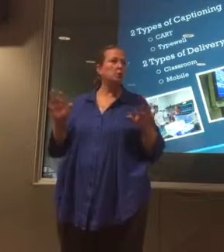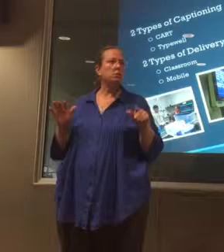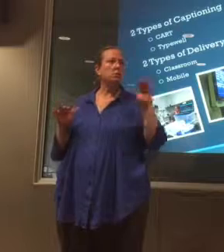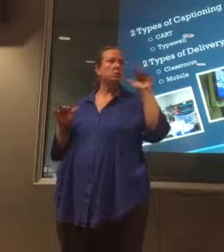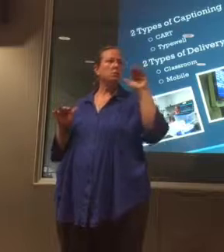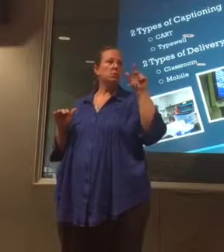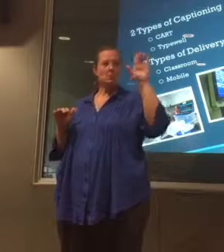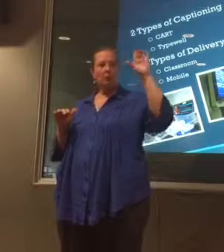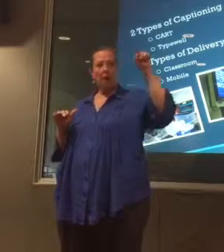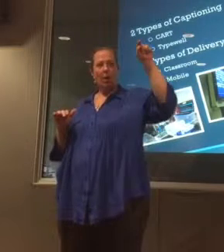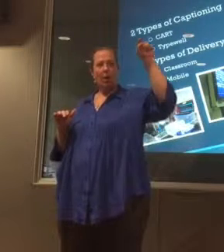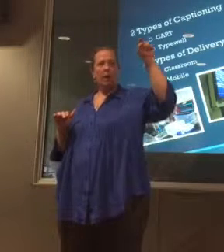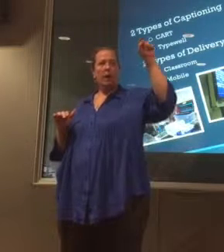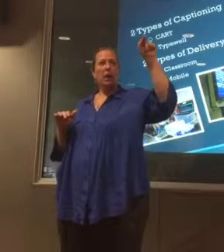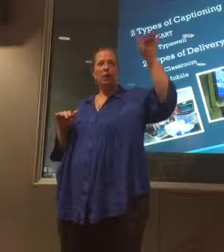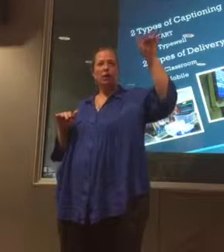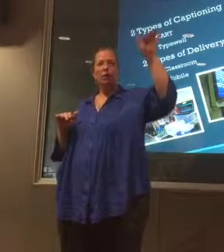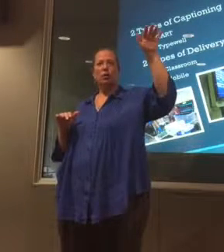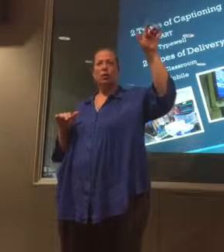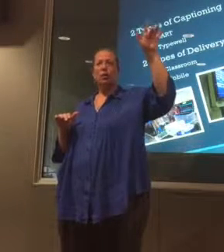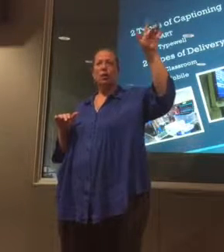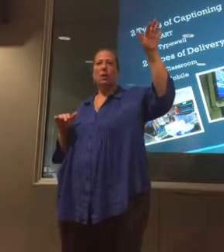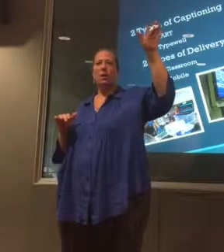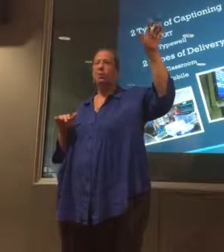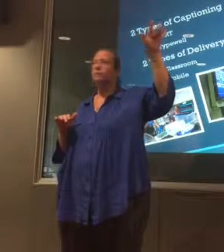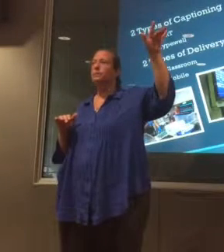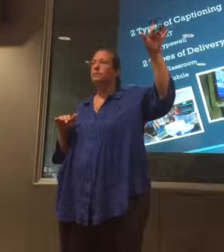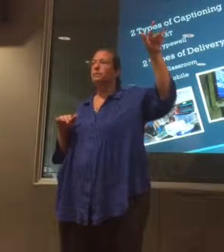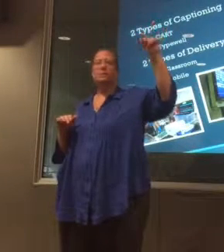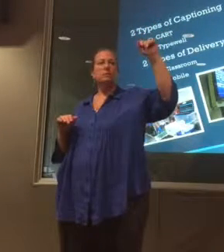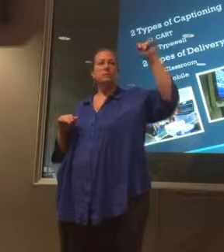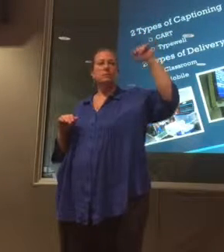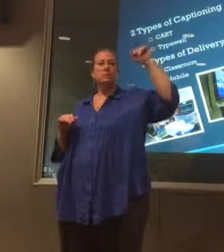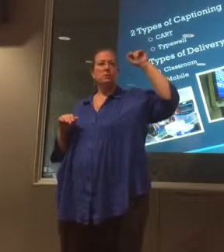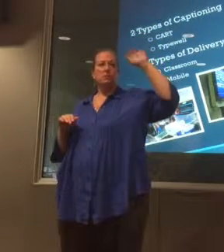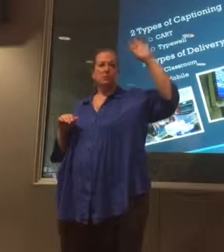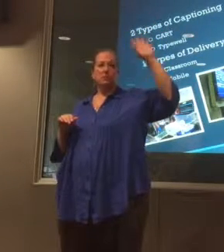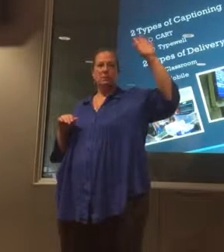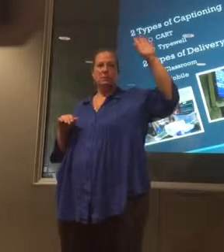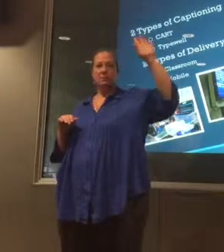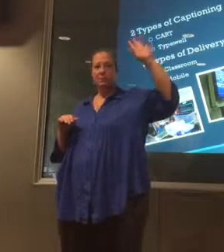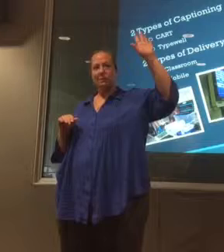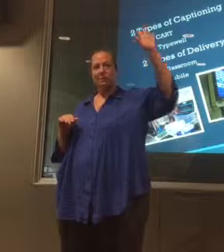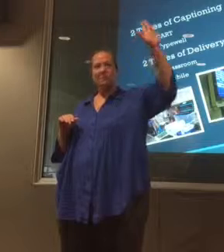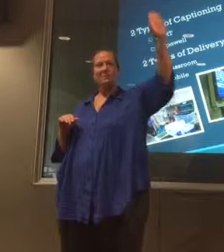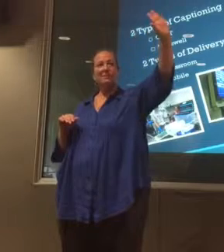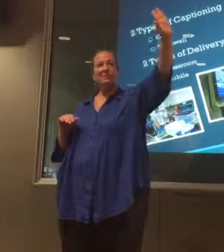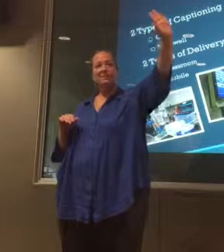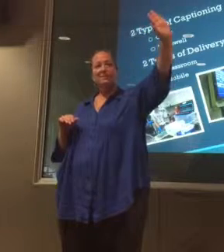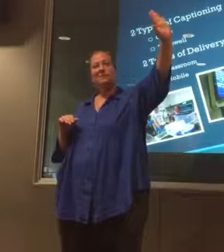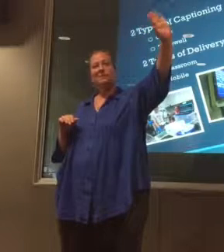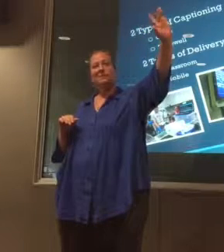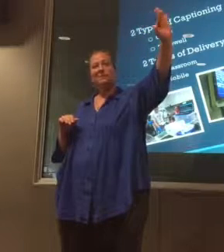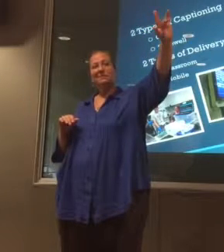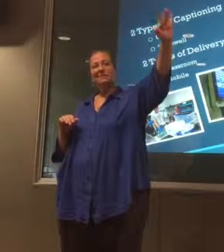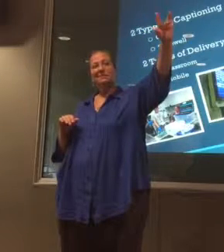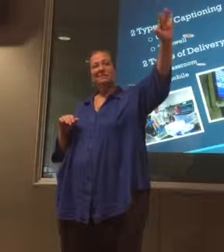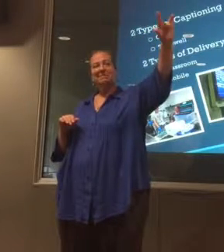if you could tap those people and ask them to wake up for me. Hello, over there,